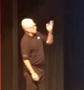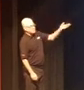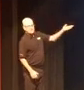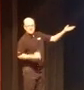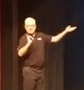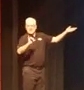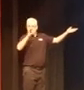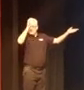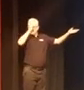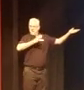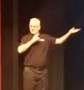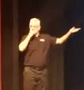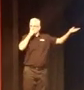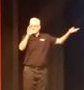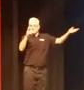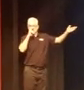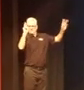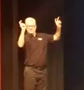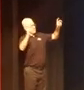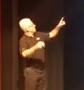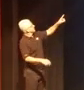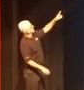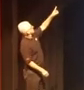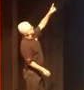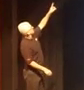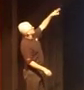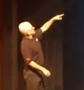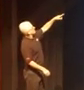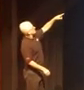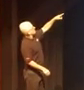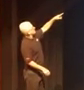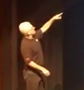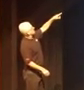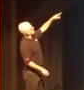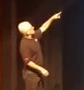Here's a picture of Alexander Graham Bell, 1884.